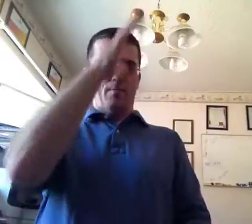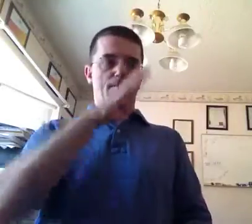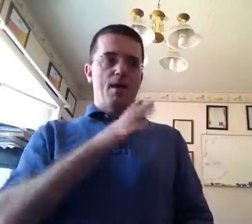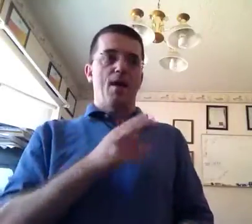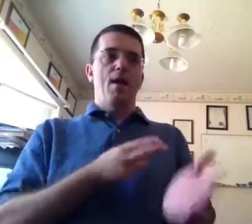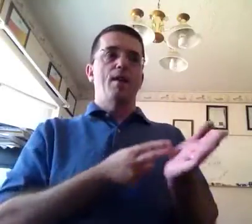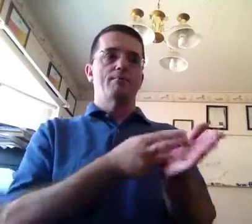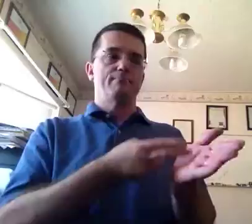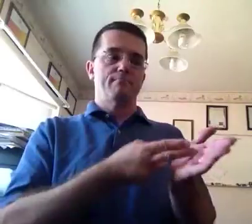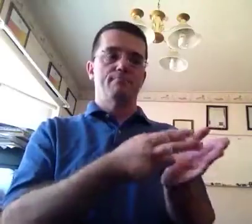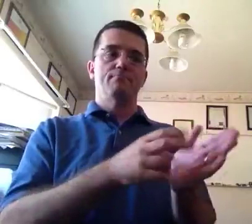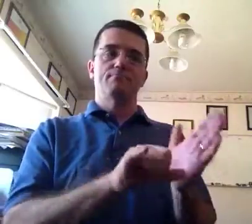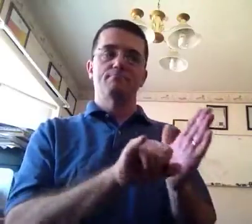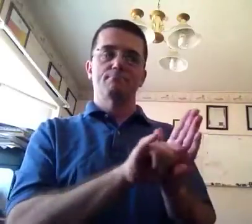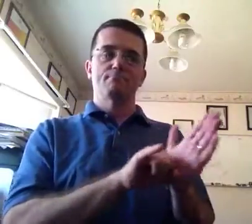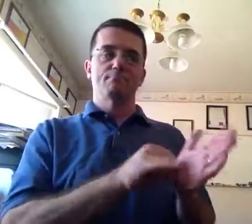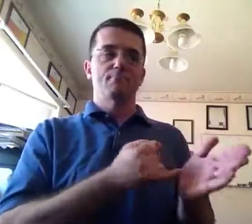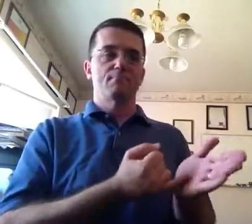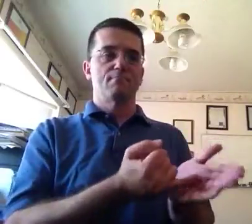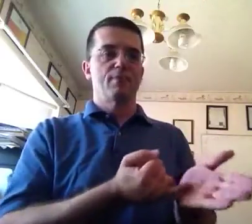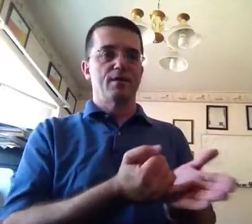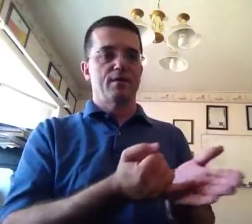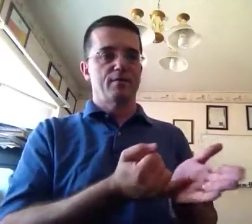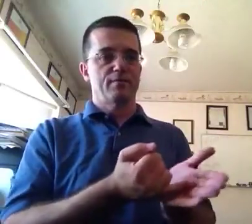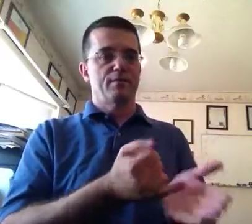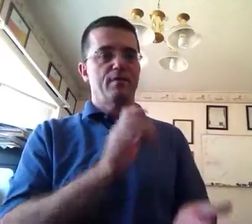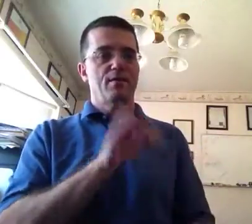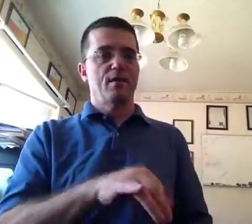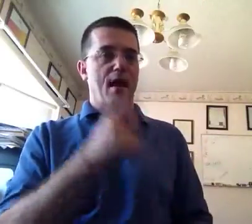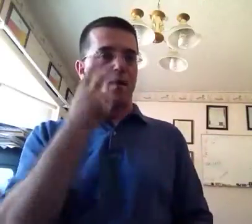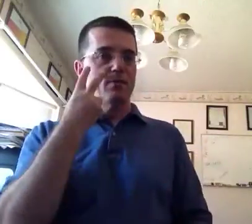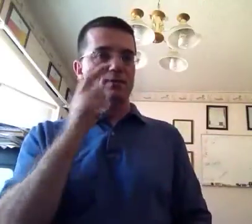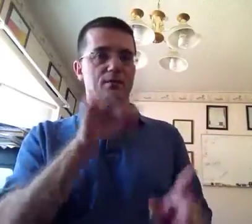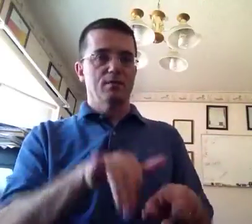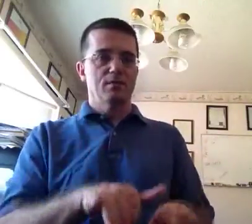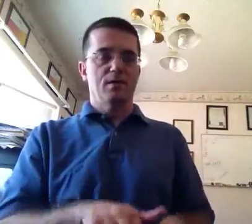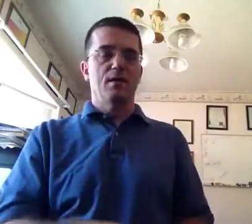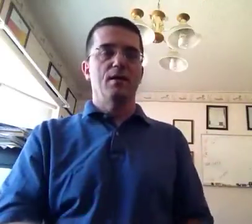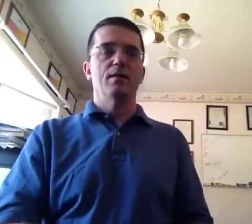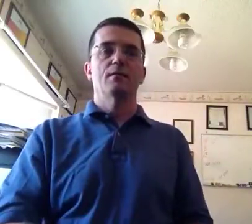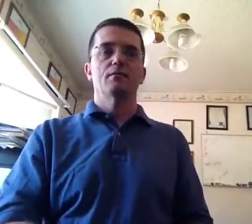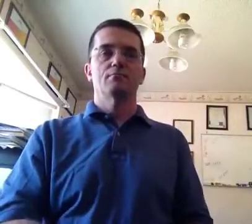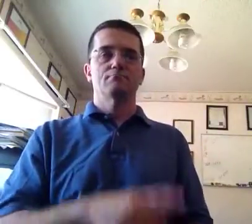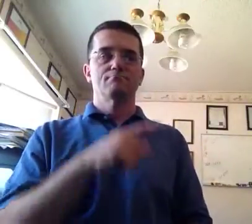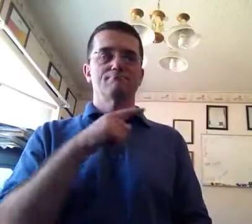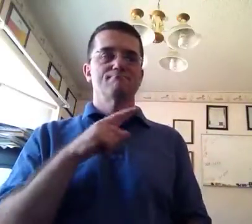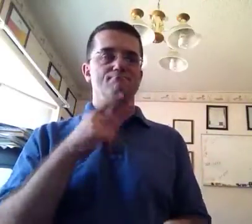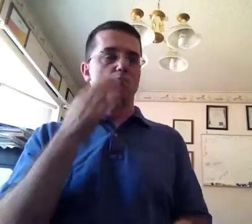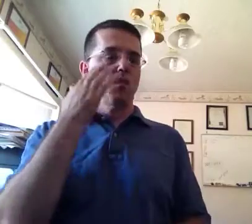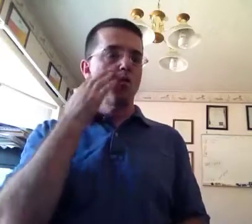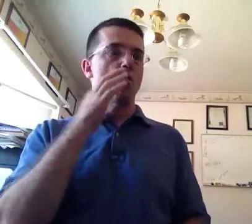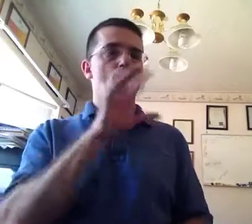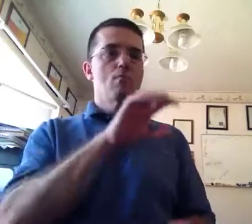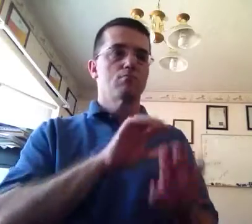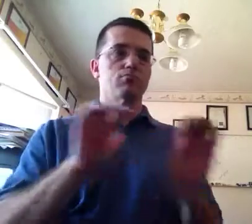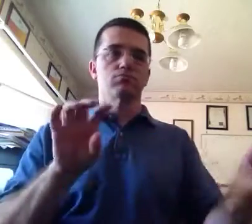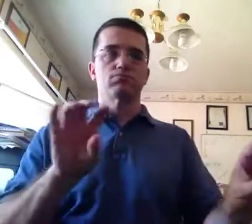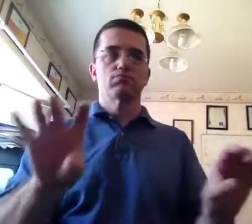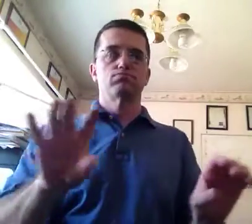of yourself, and you have taken care of yourself, and I will see to that. And that's all the answer. You don't have to get into, we've got a little in Apple stock, we got some over